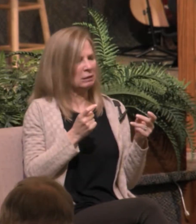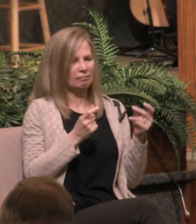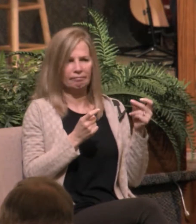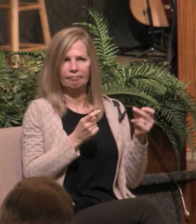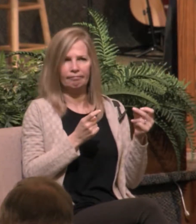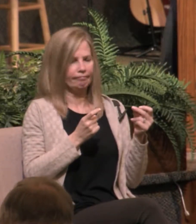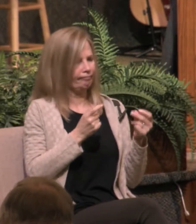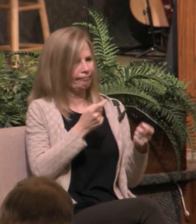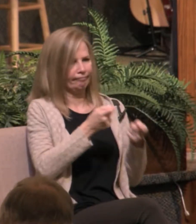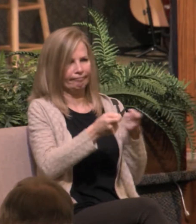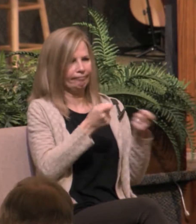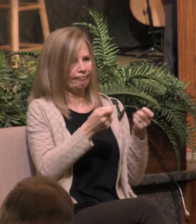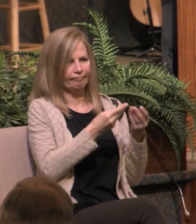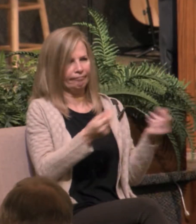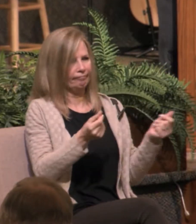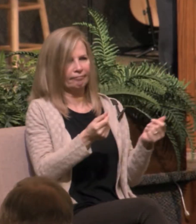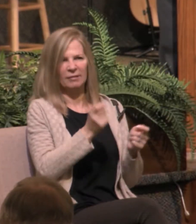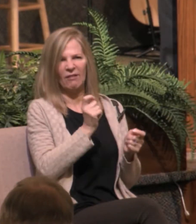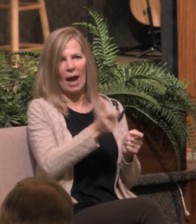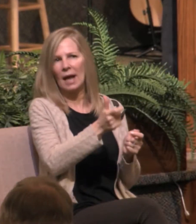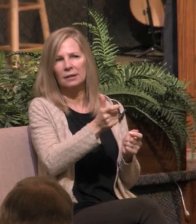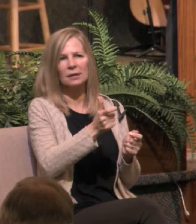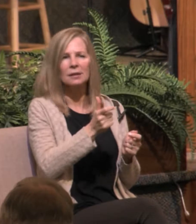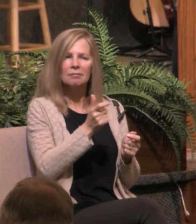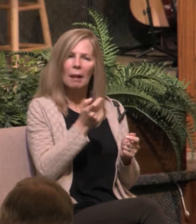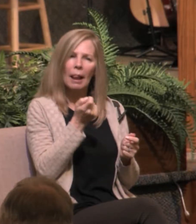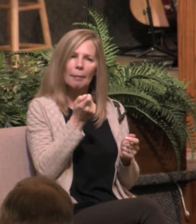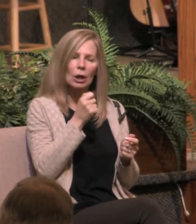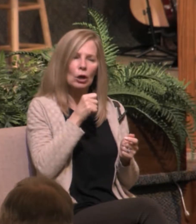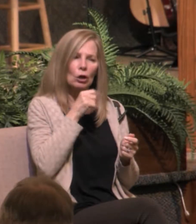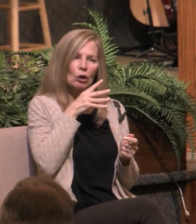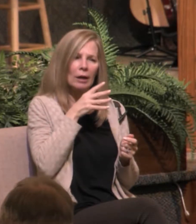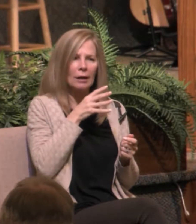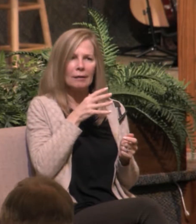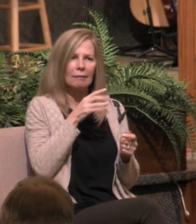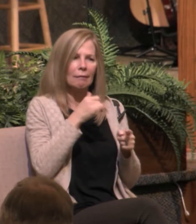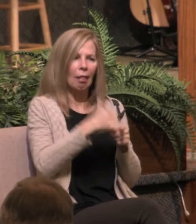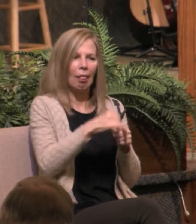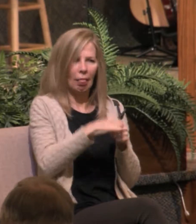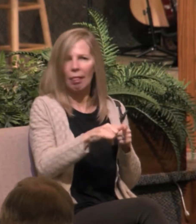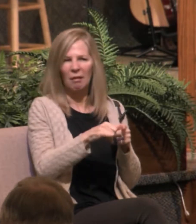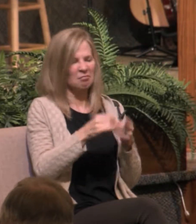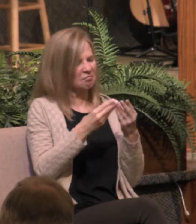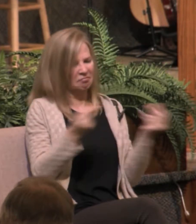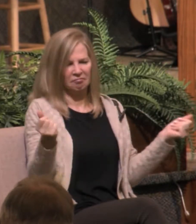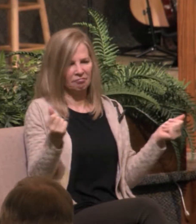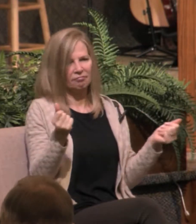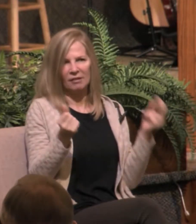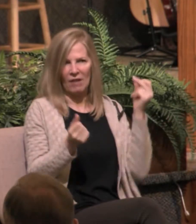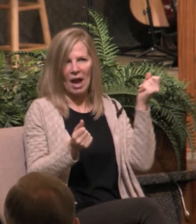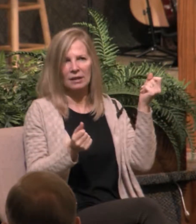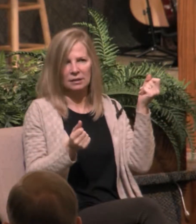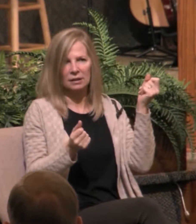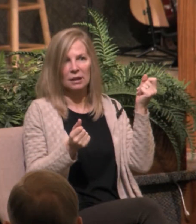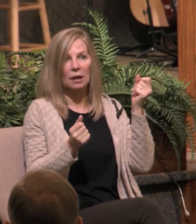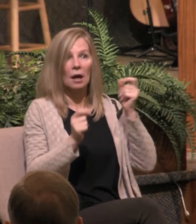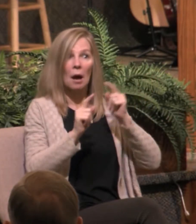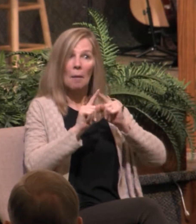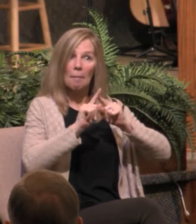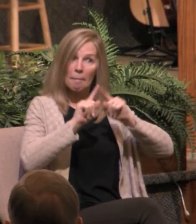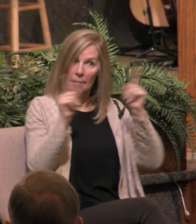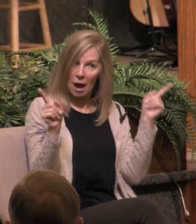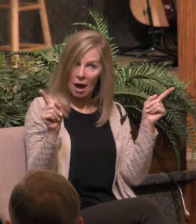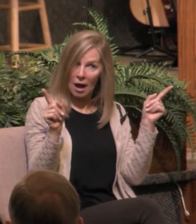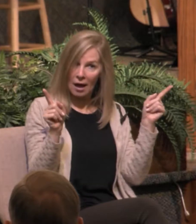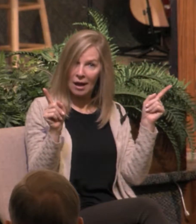quickly, my foul mouth and a few other things that seemed to go away quickly. But then I settled